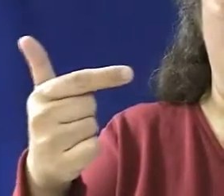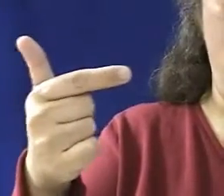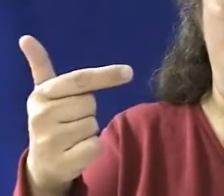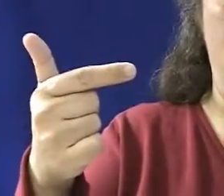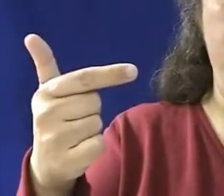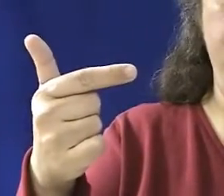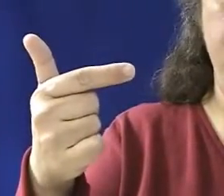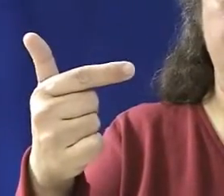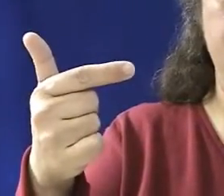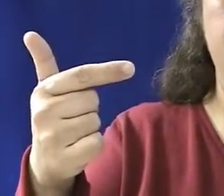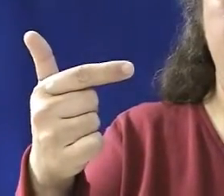this G.